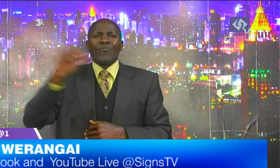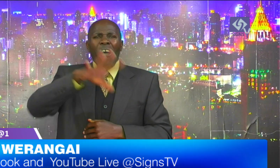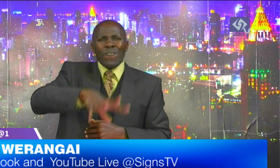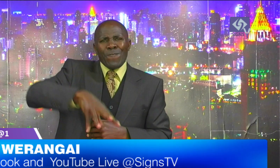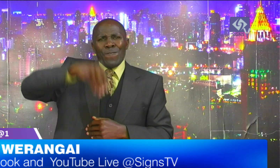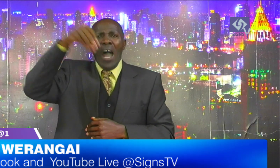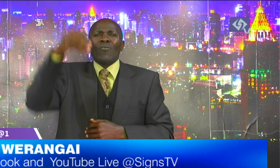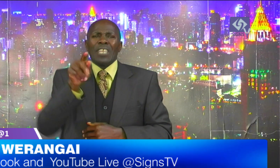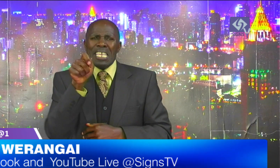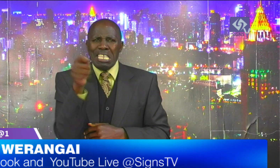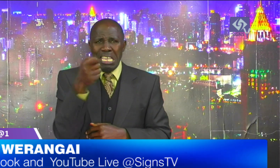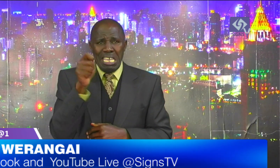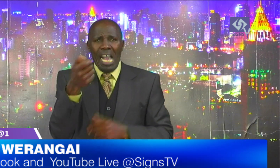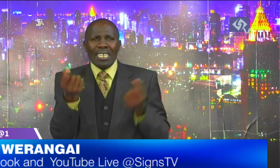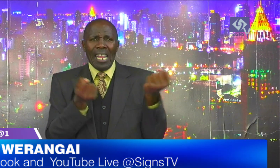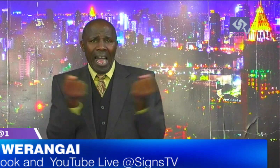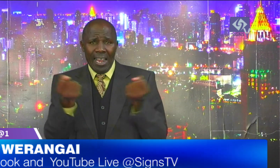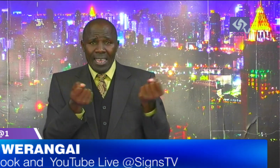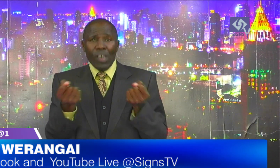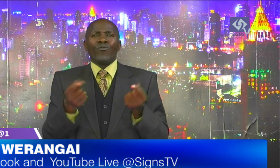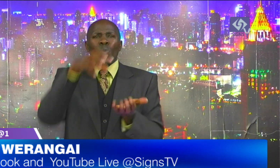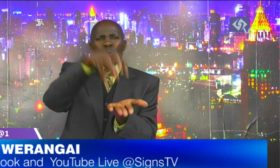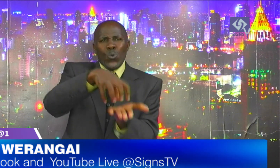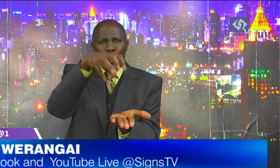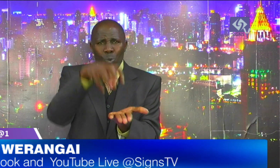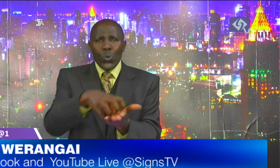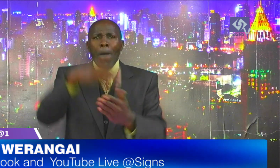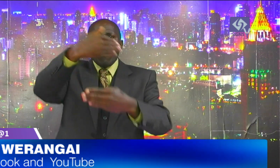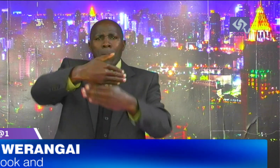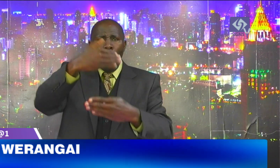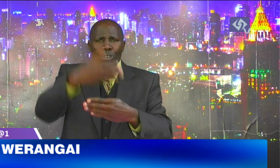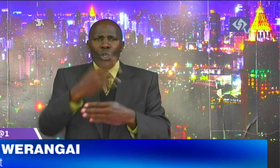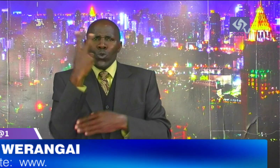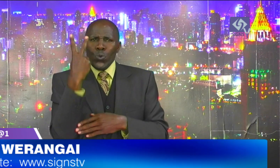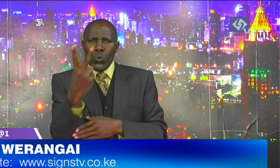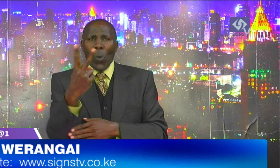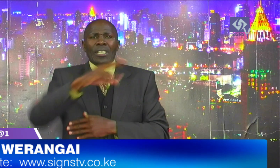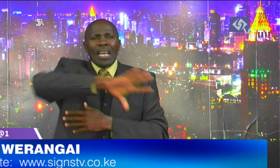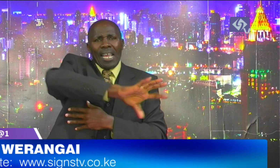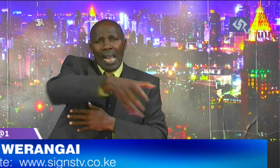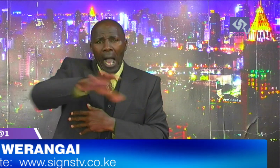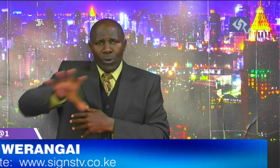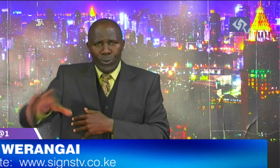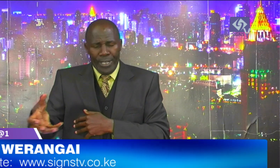be the key drivers of the crisis at the border of the two counties.